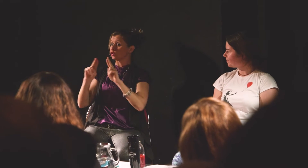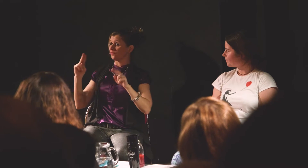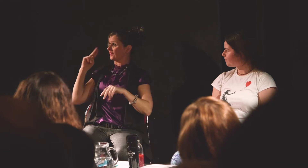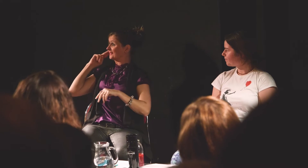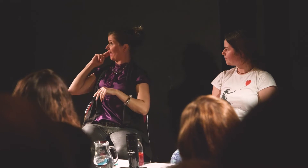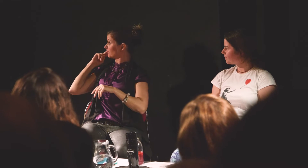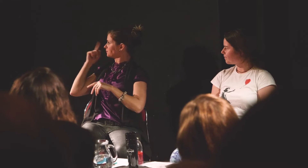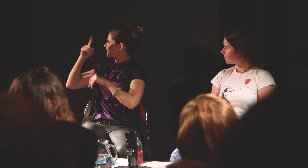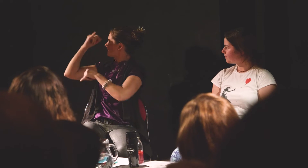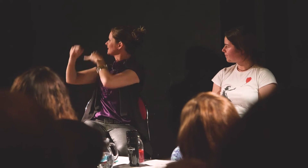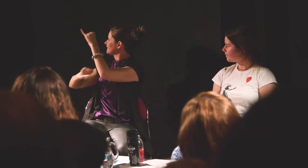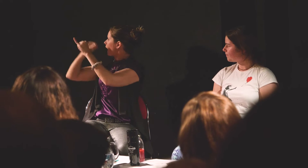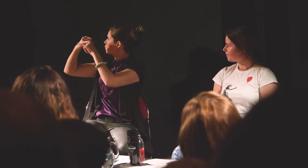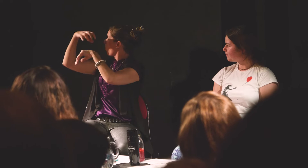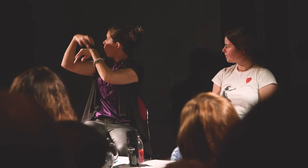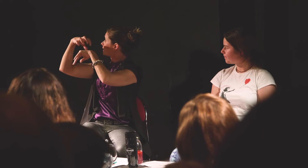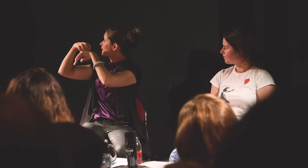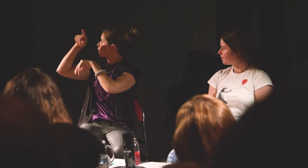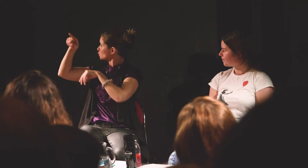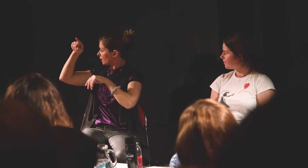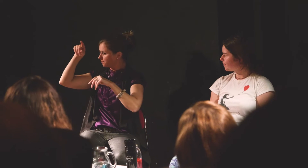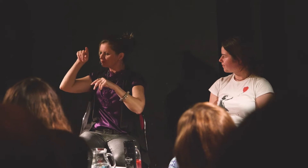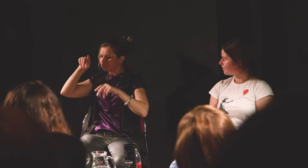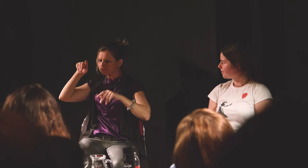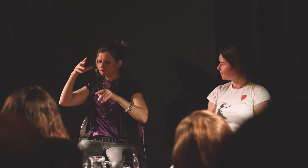So the World Federation of Deaf, it's an international organisation,